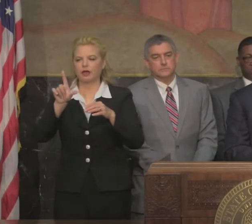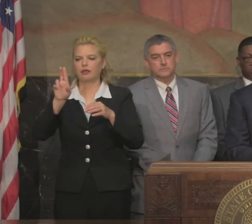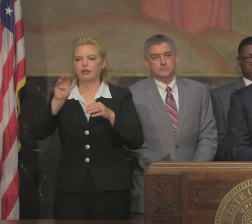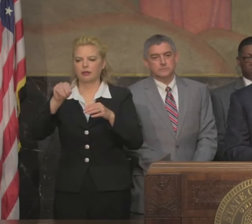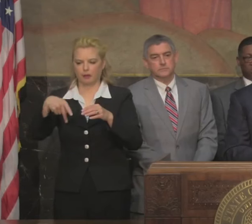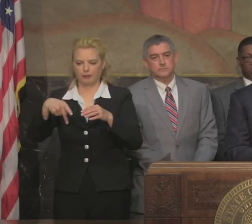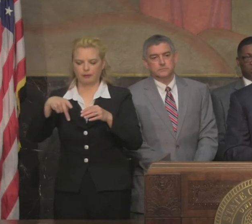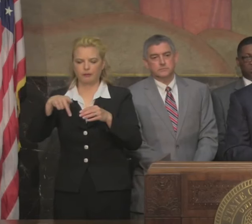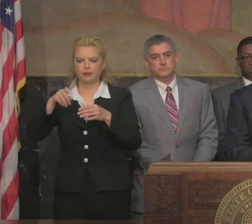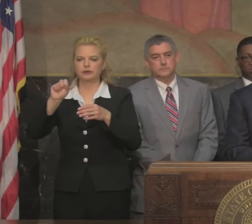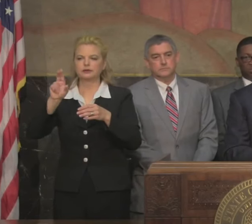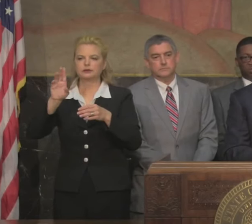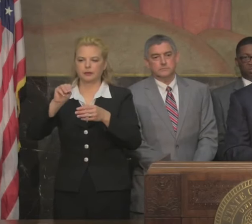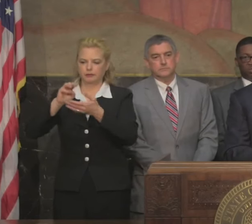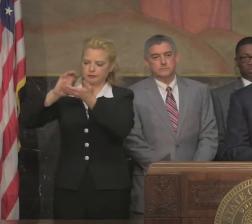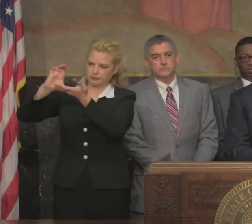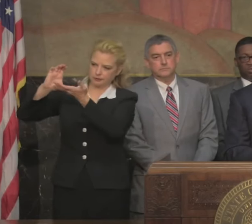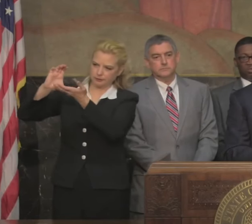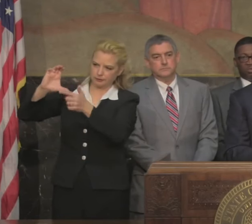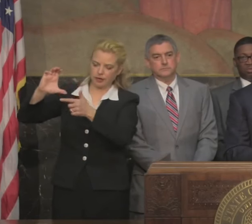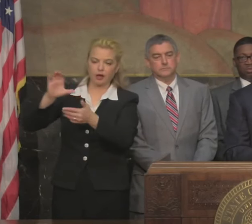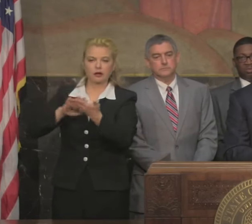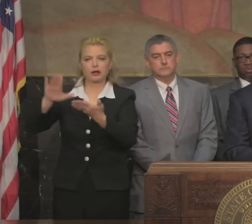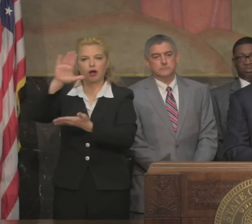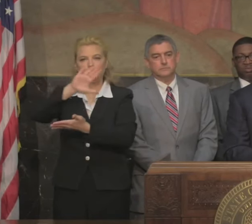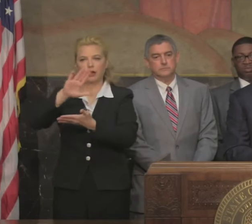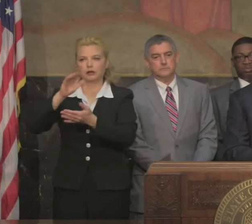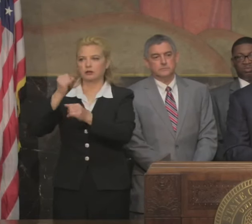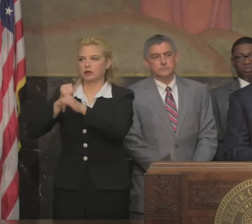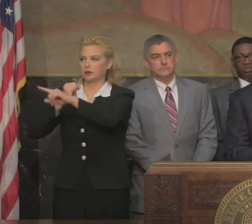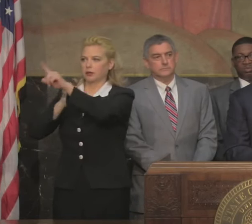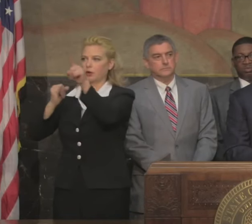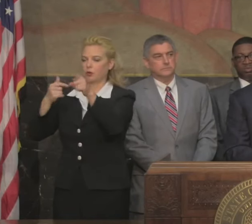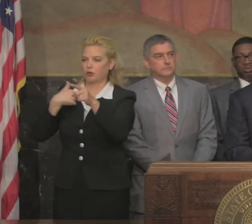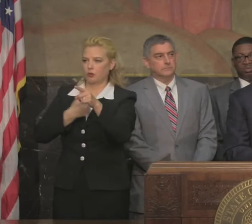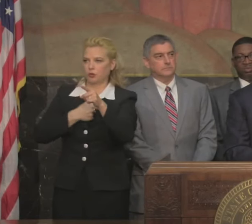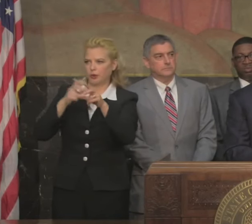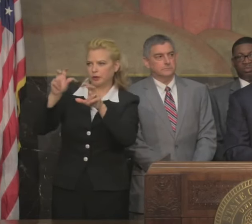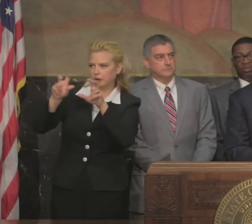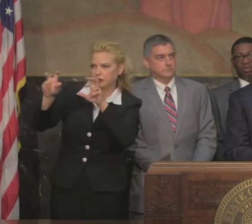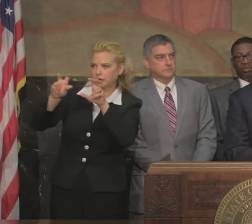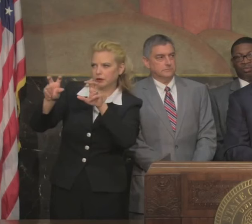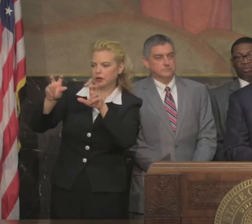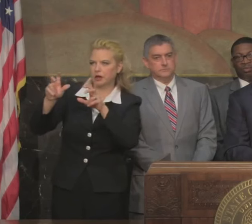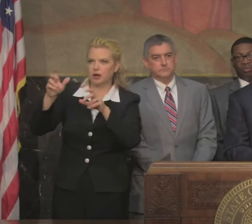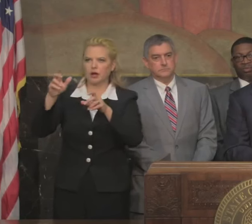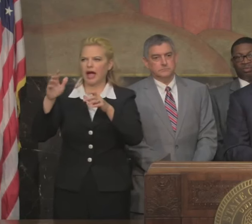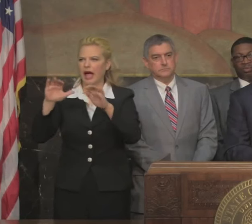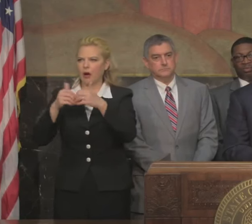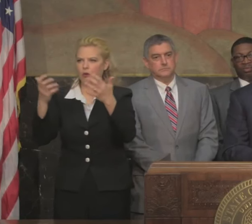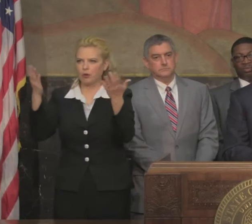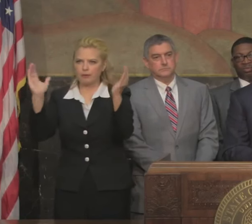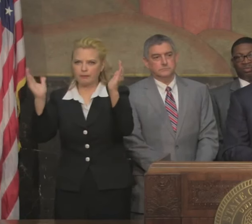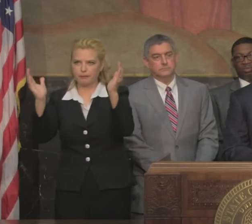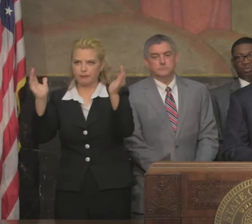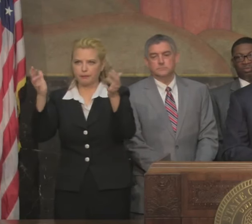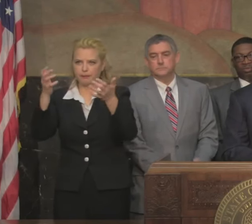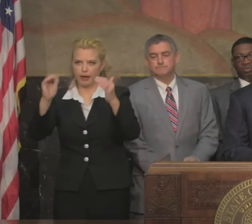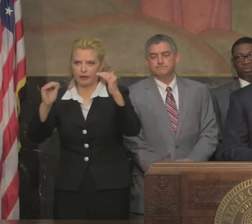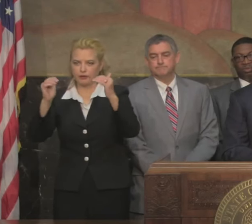on college campuses, we allocate the money in accordance with the list of priorities that we get from regents.